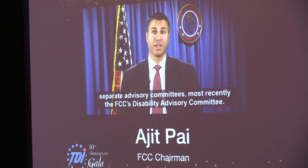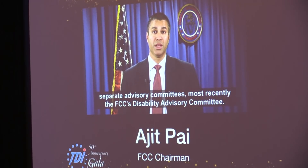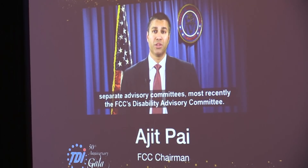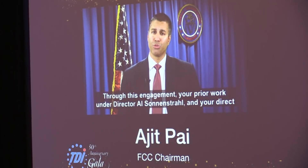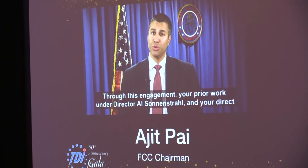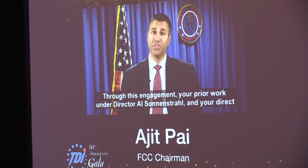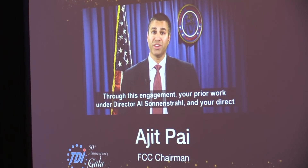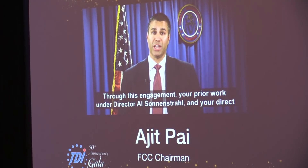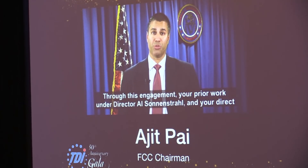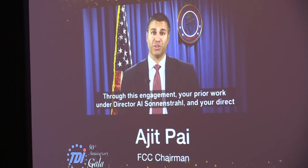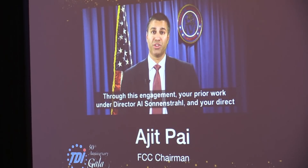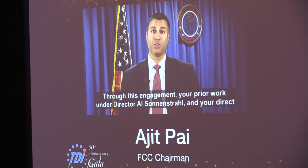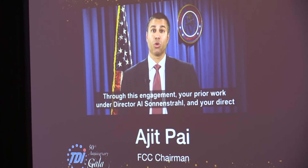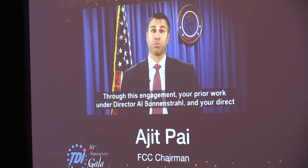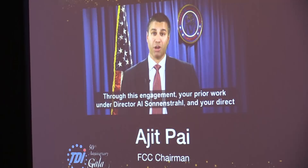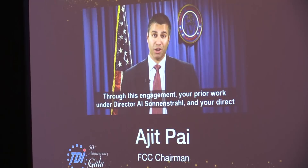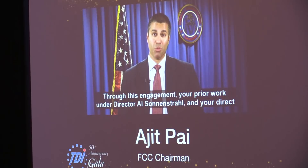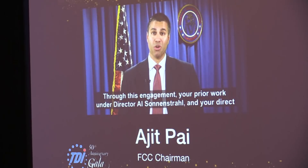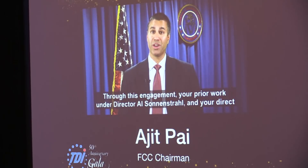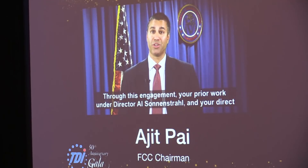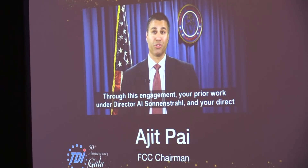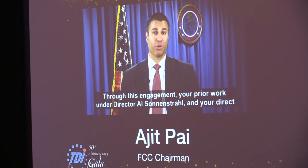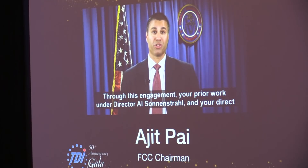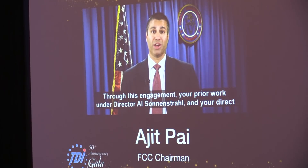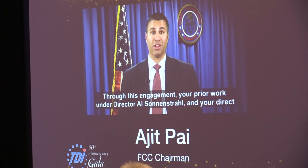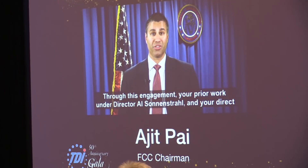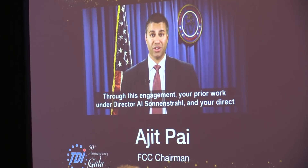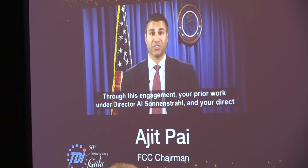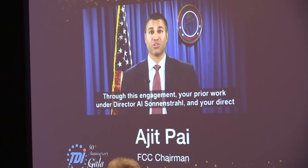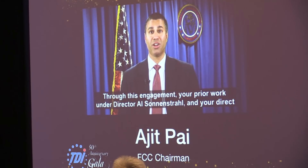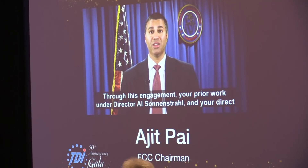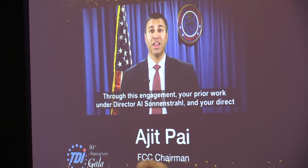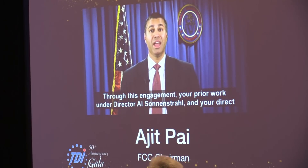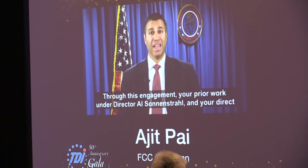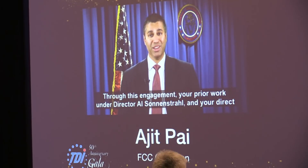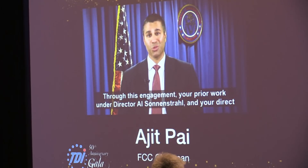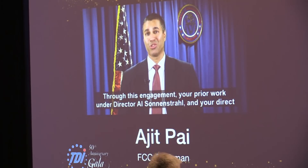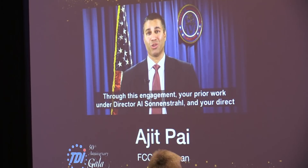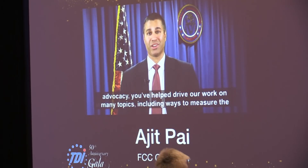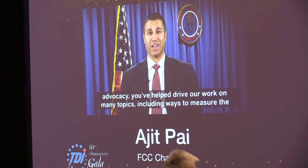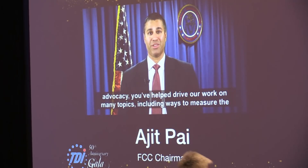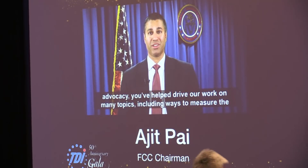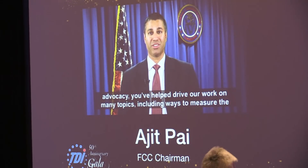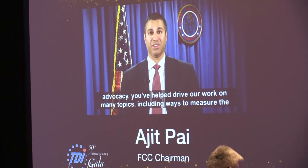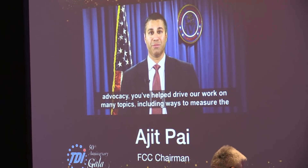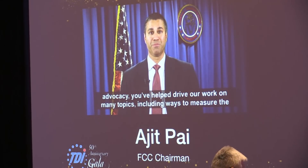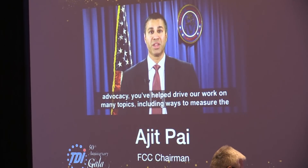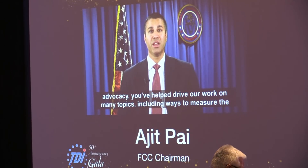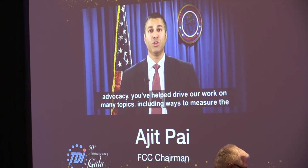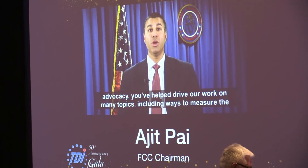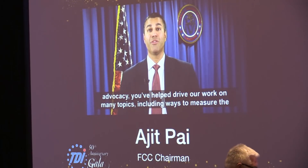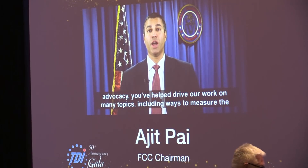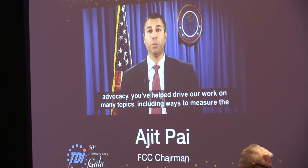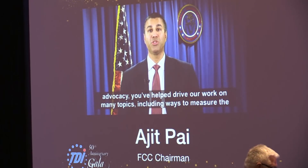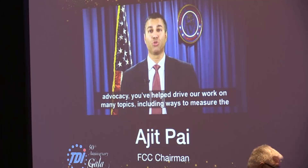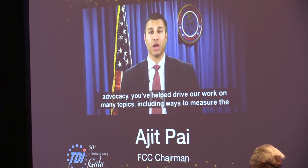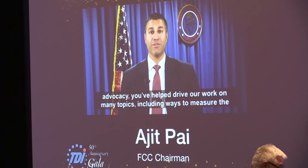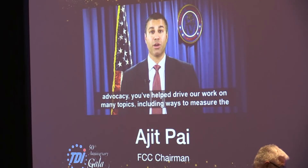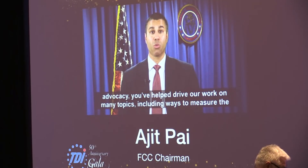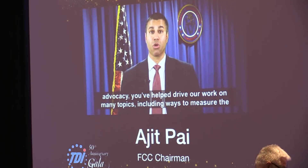Disability Advisory Committee. Through this engagement, your prior work under Director Al Sonnenstrahl and his advocacy, you've helped